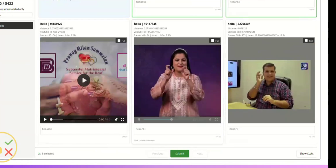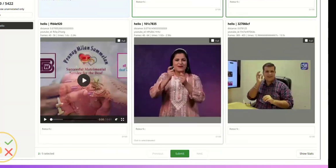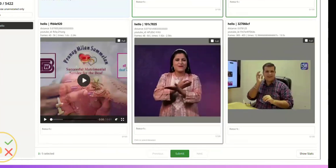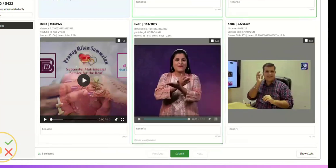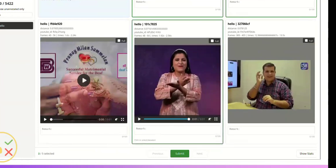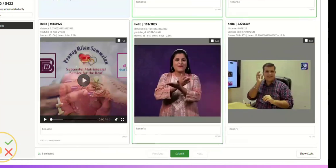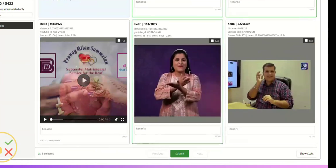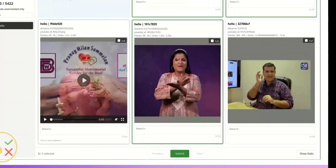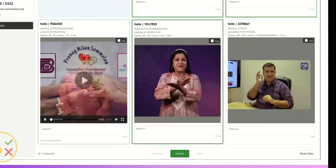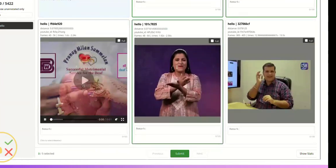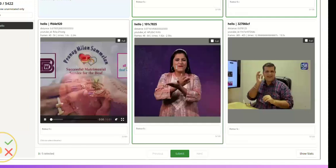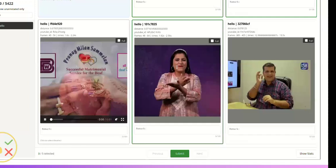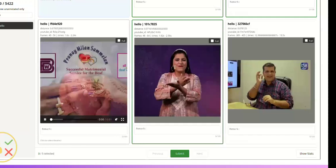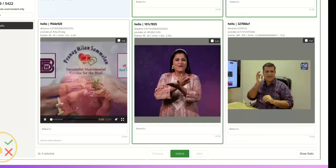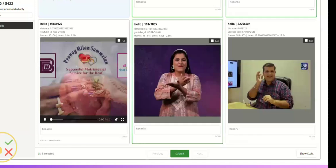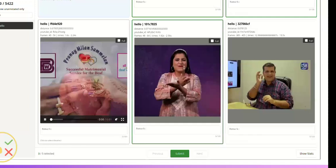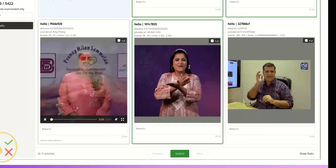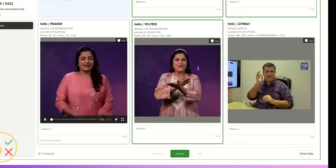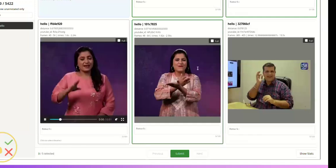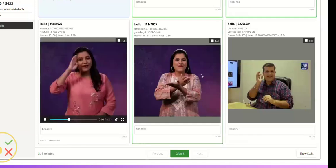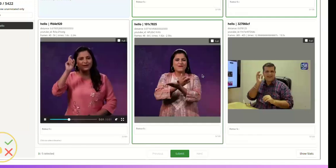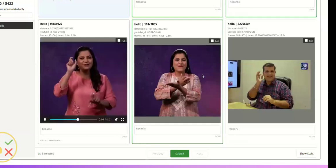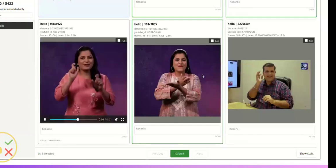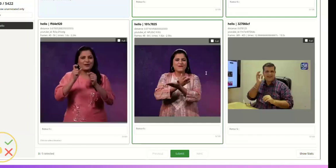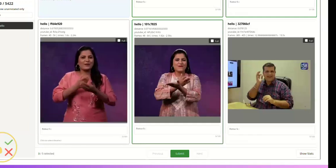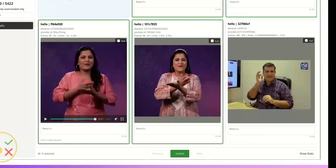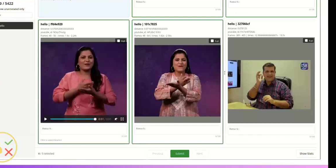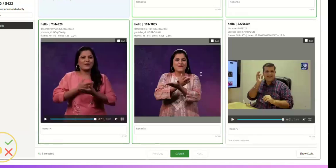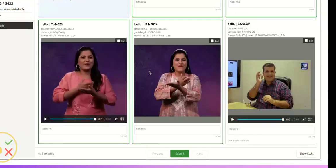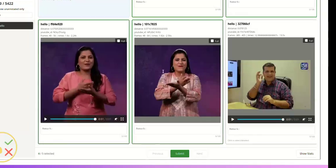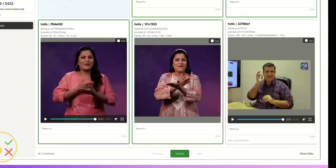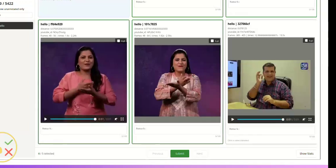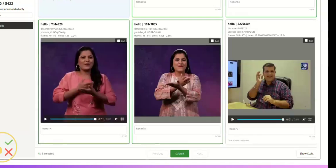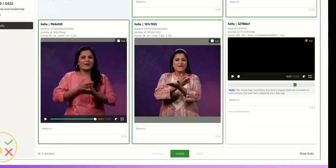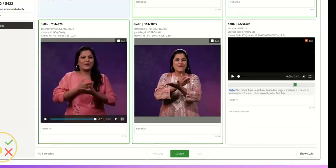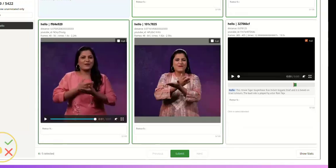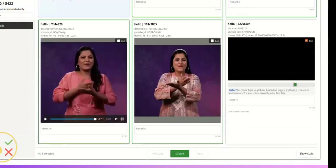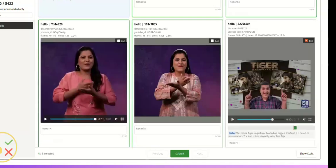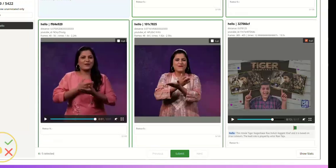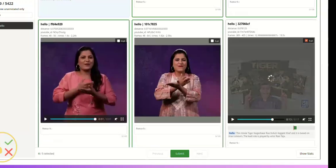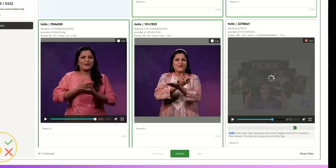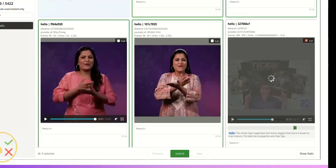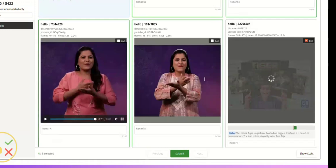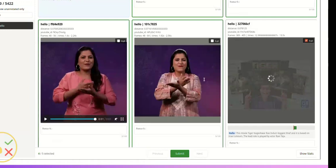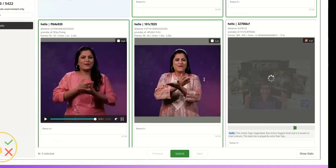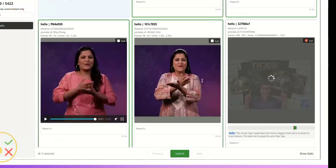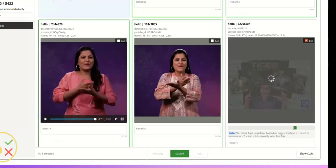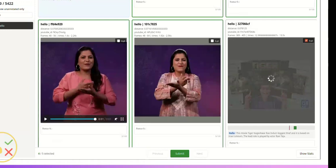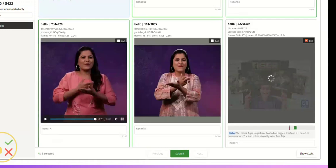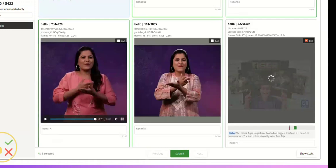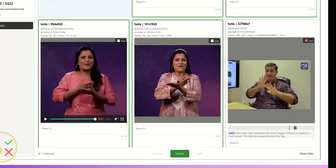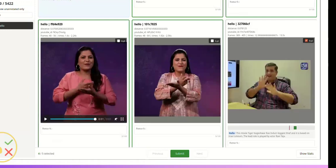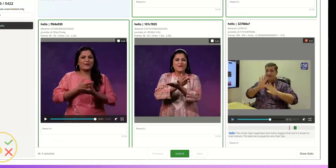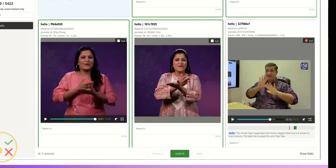while leaving it as is means you reject it. So here, four signs are accepted by the labeler, while the last